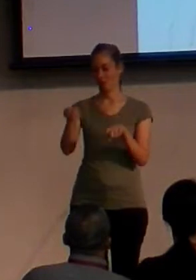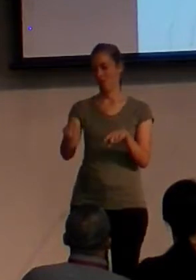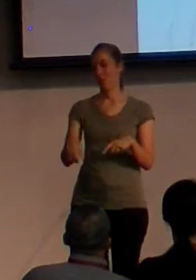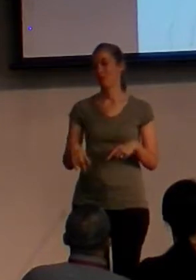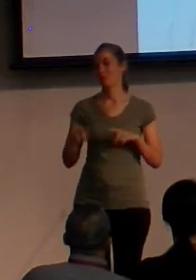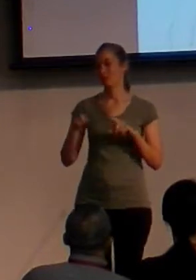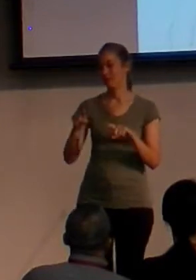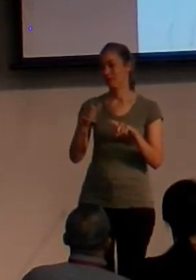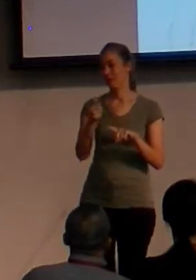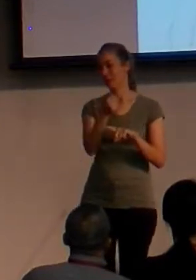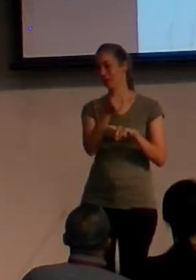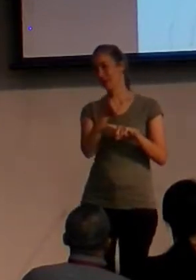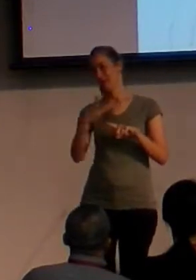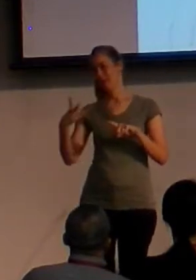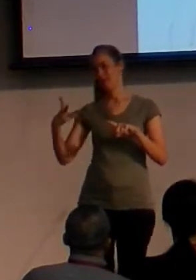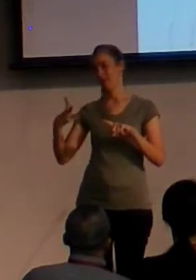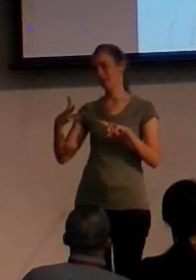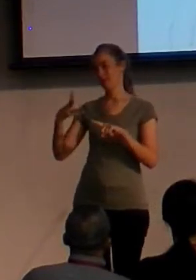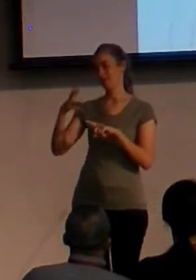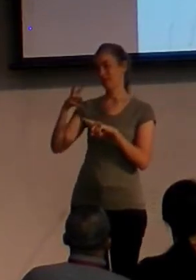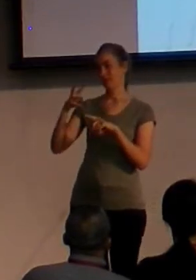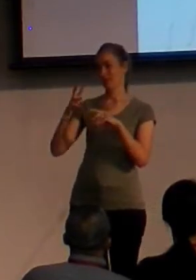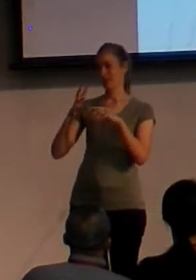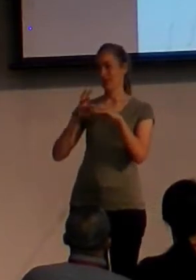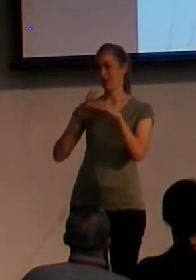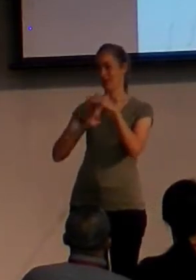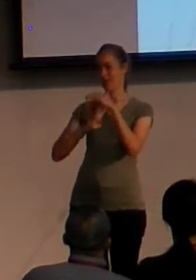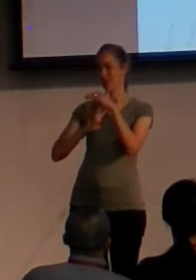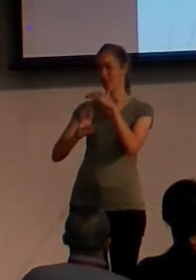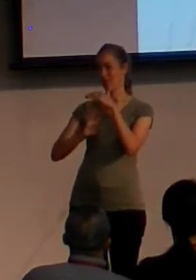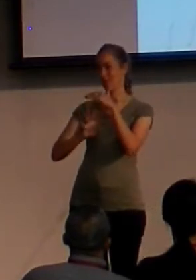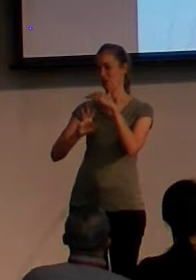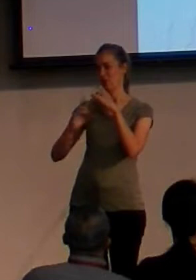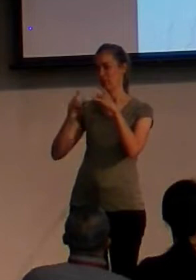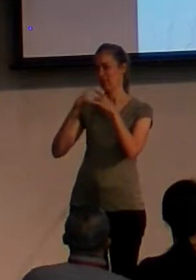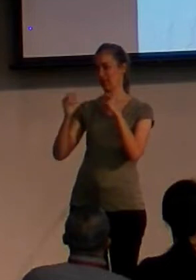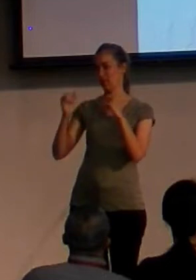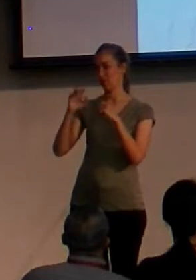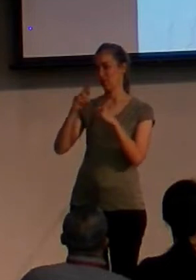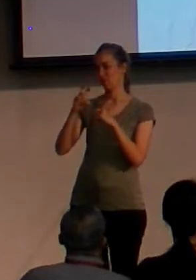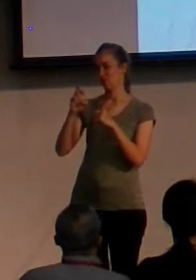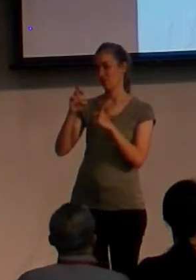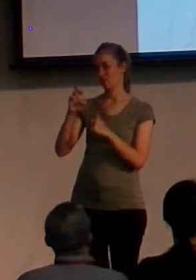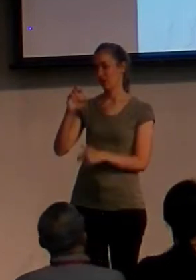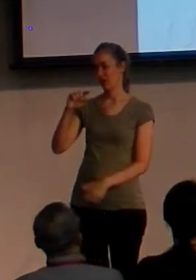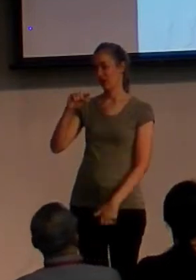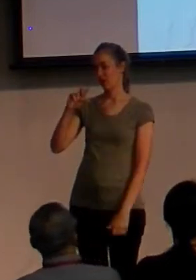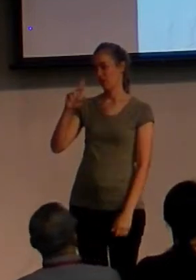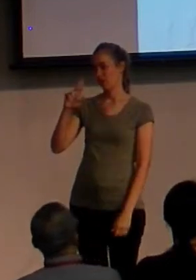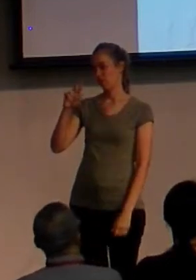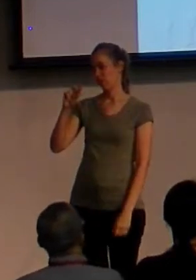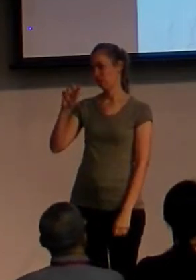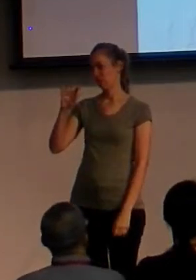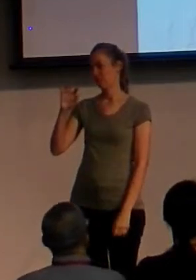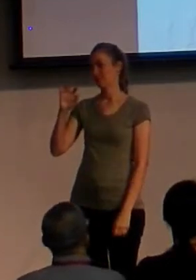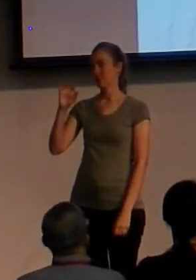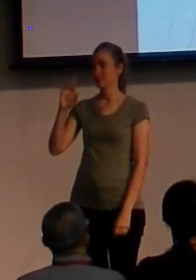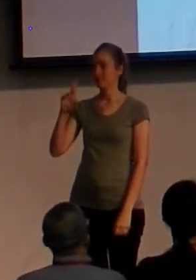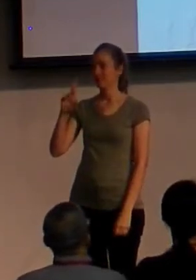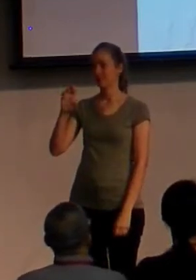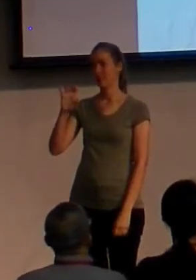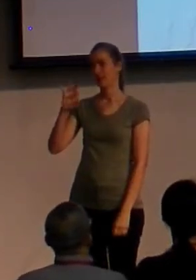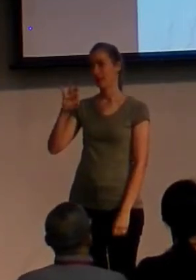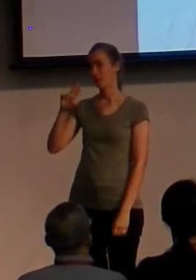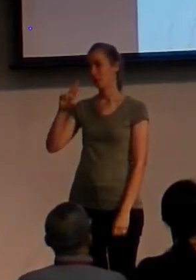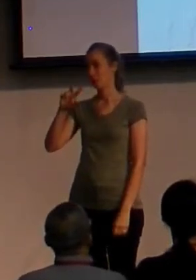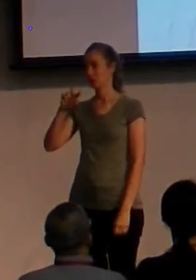different refugee camps. Started out in Kiriandongo. Some of you who have followed